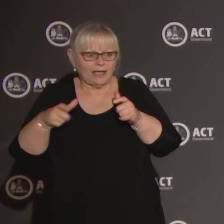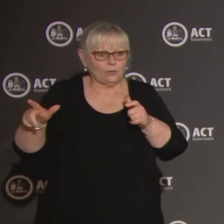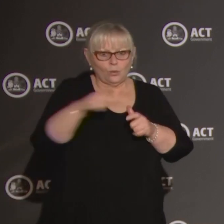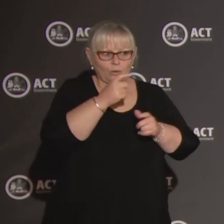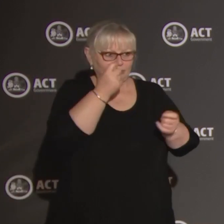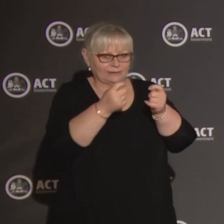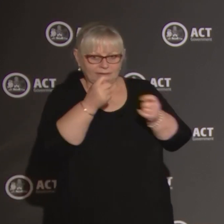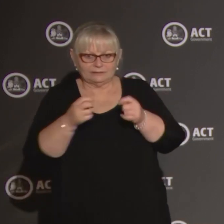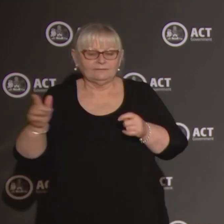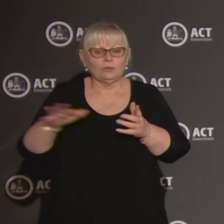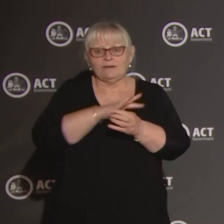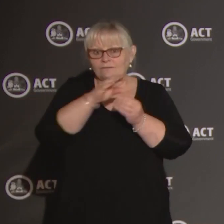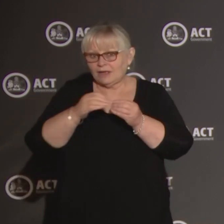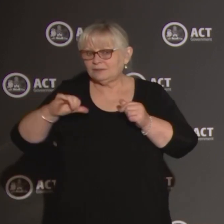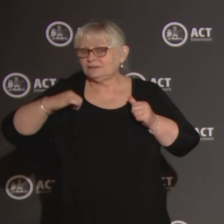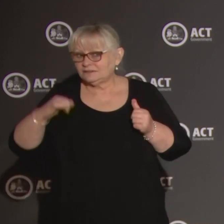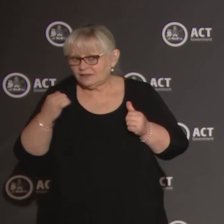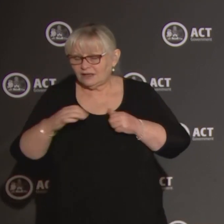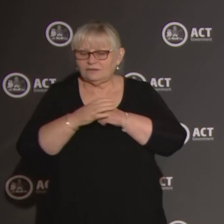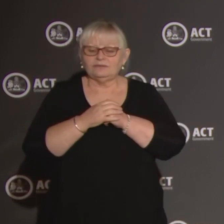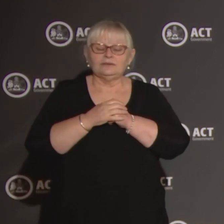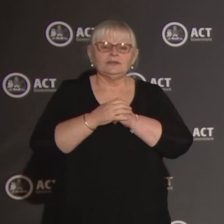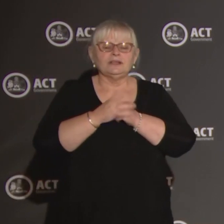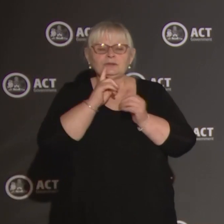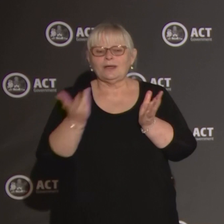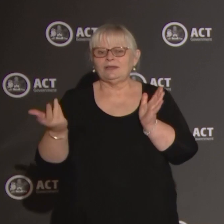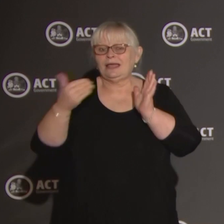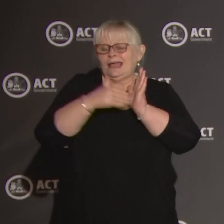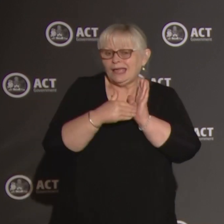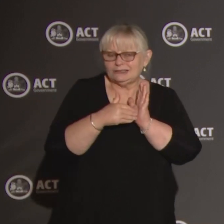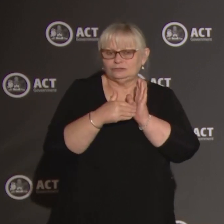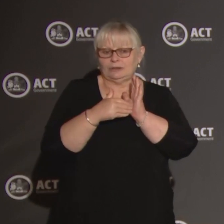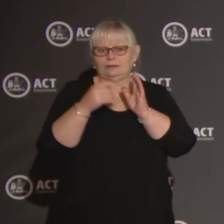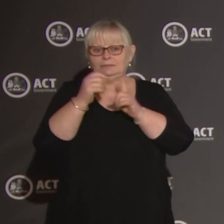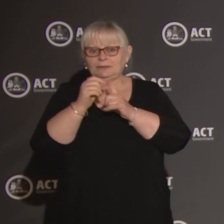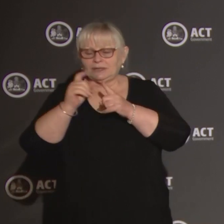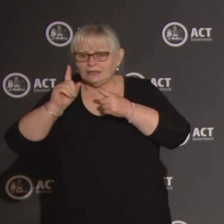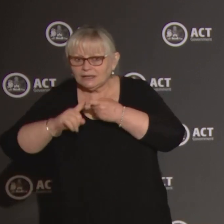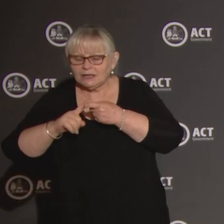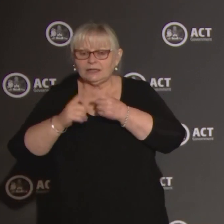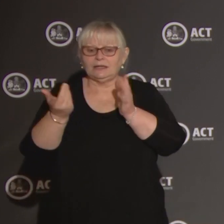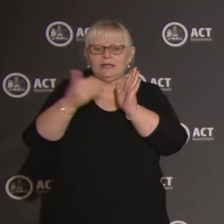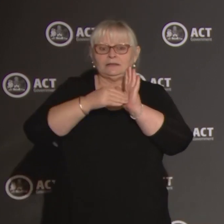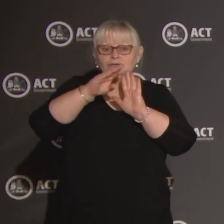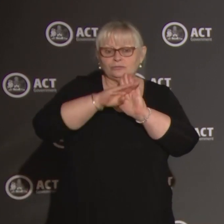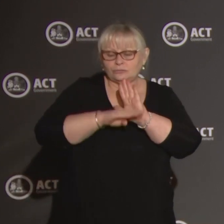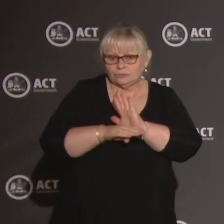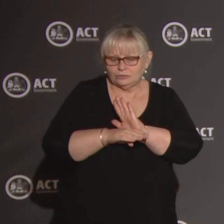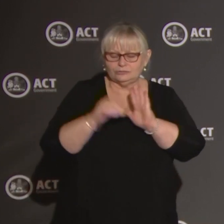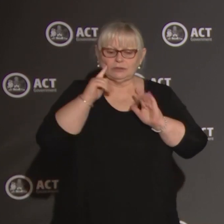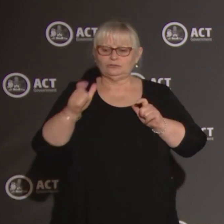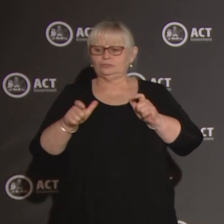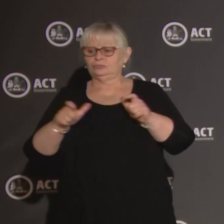today. Enhanced infection prevention and control measures and protocols have been put in place to further minimise any